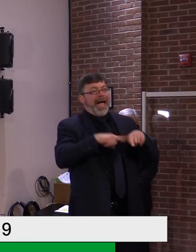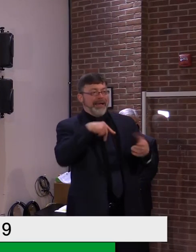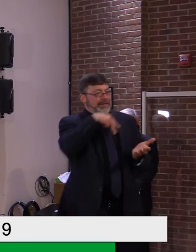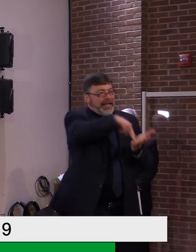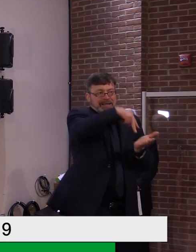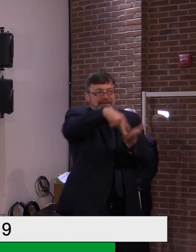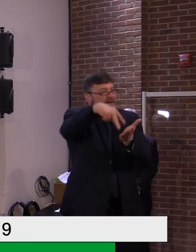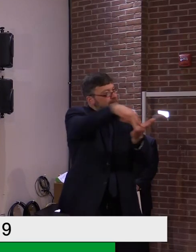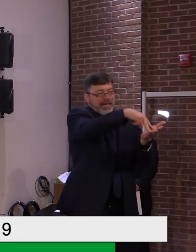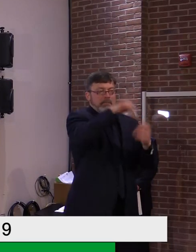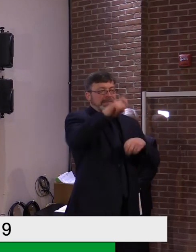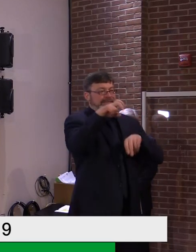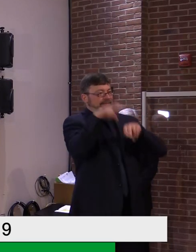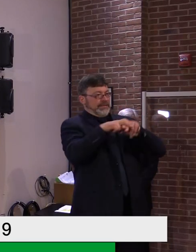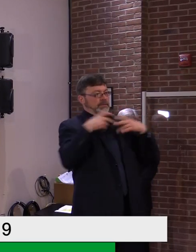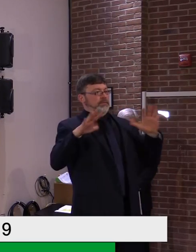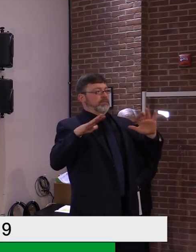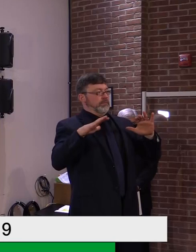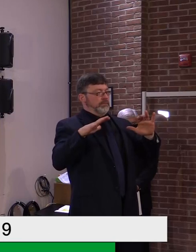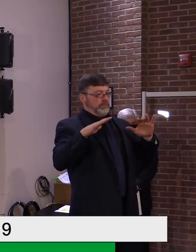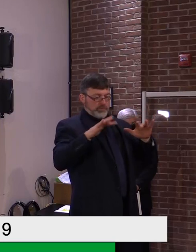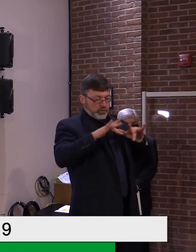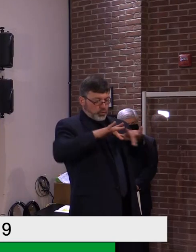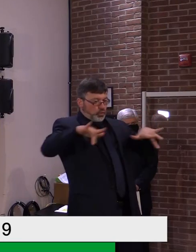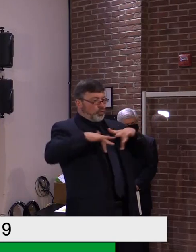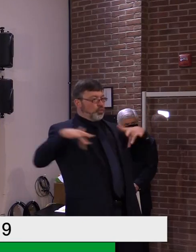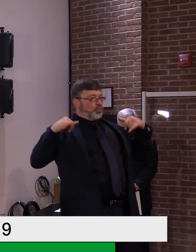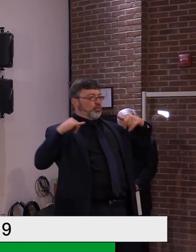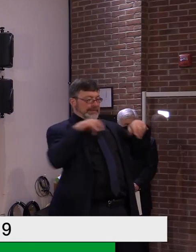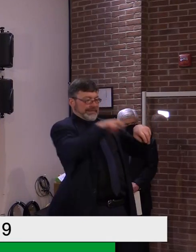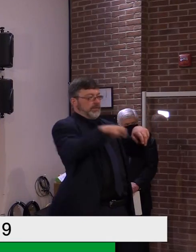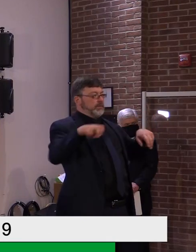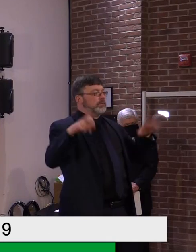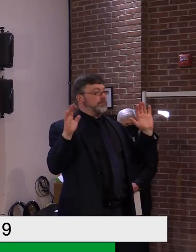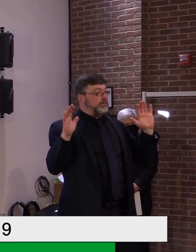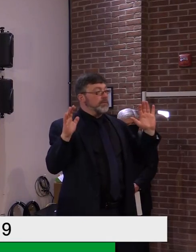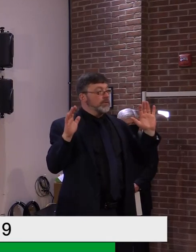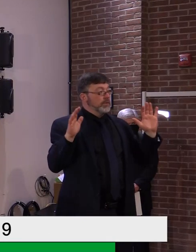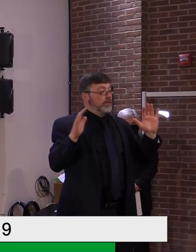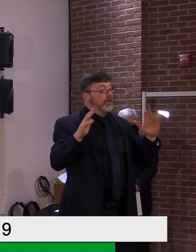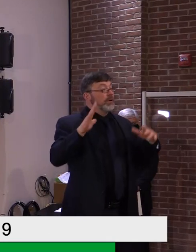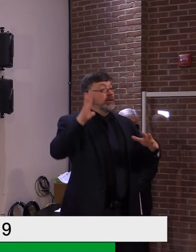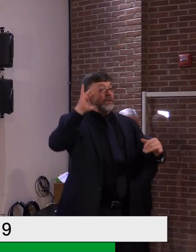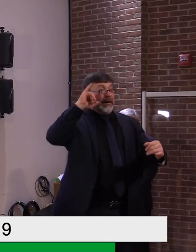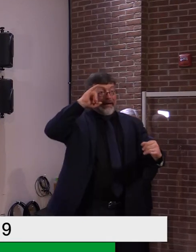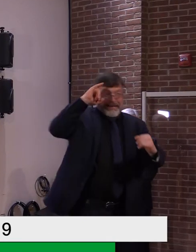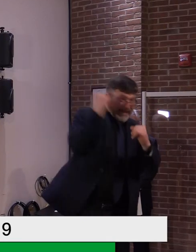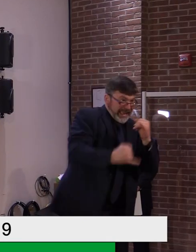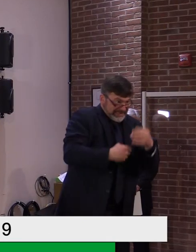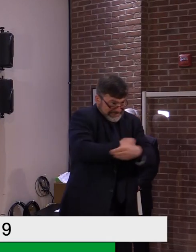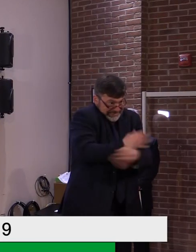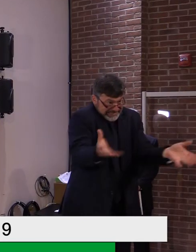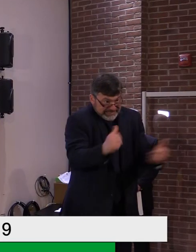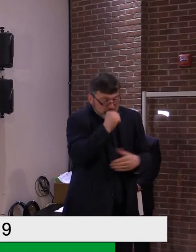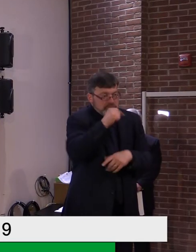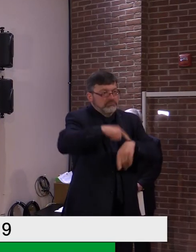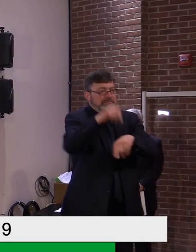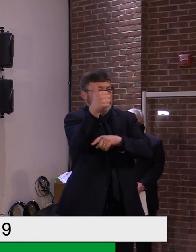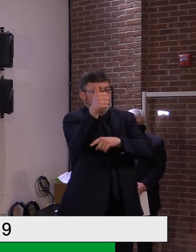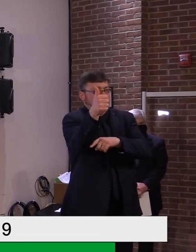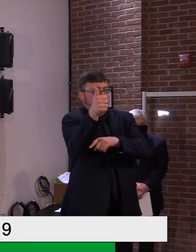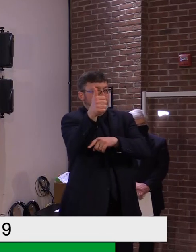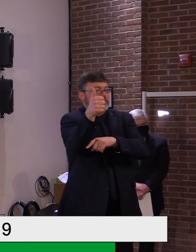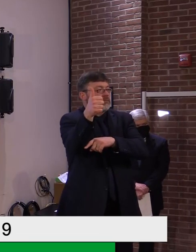o'clock. It also means that they have to keep logs of their customers for 30 days. So the idea of a